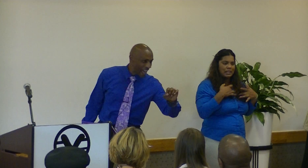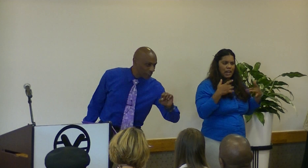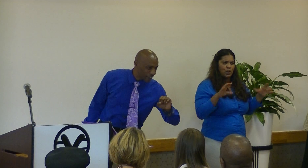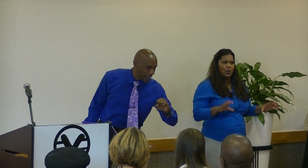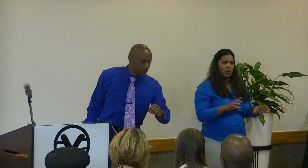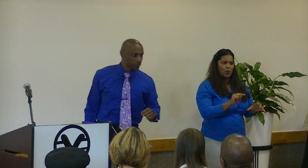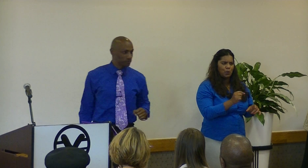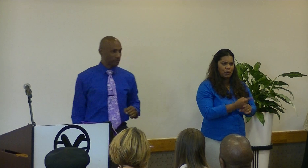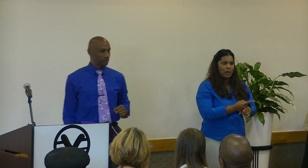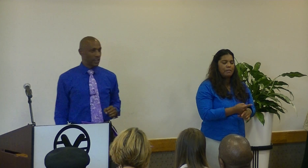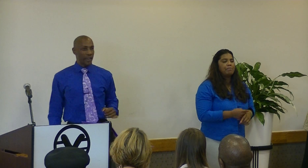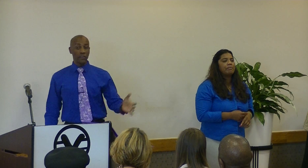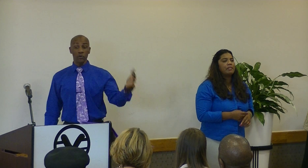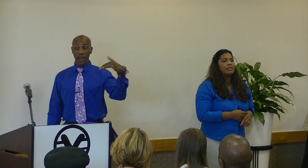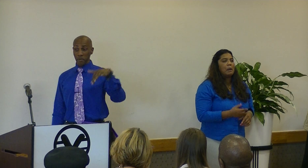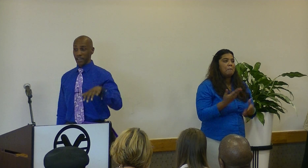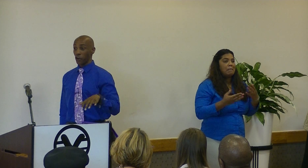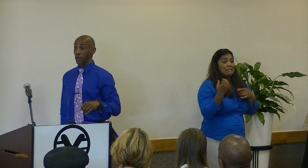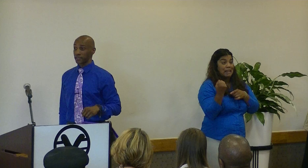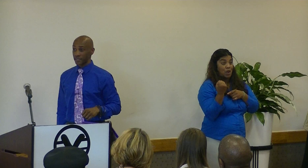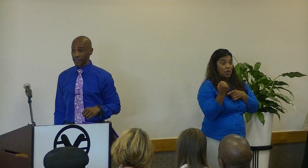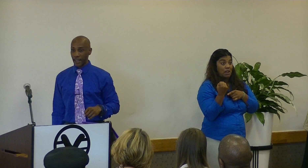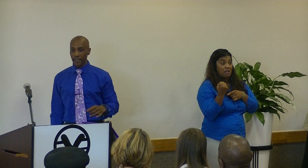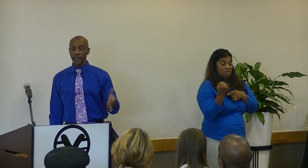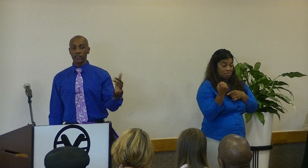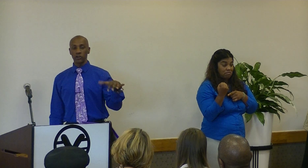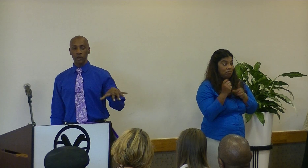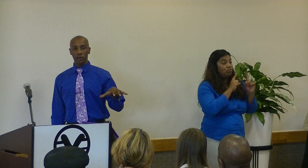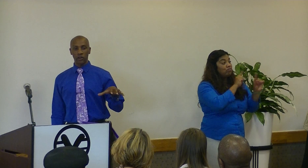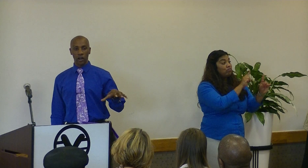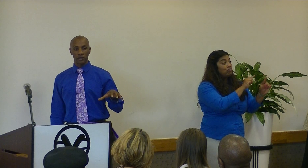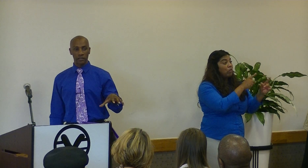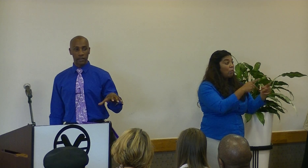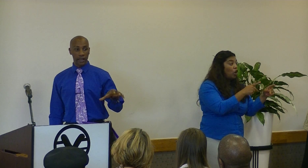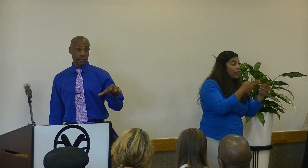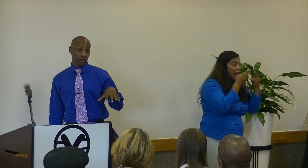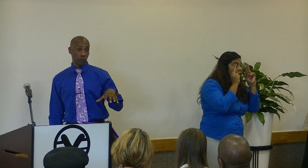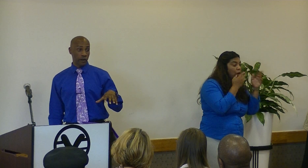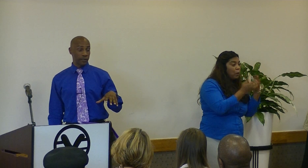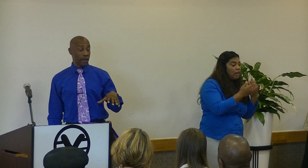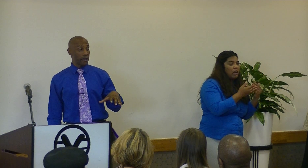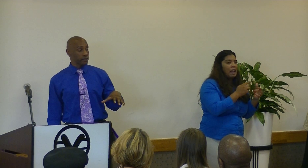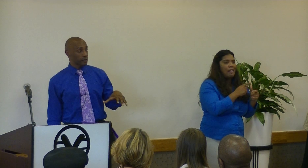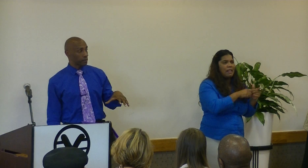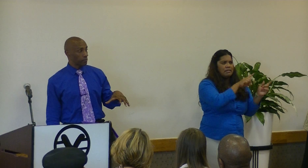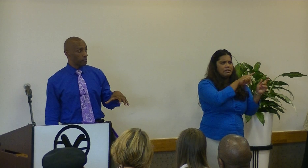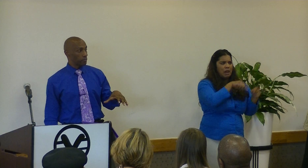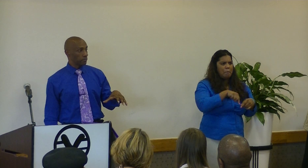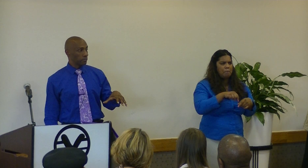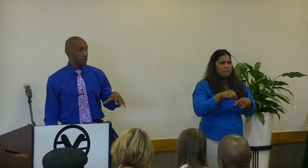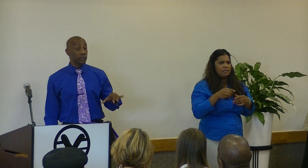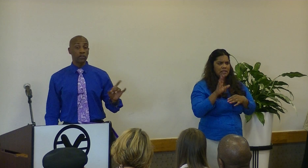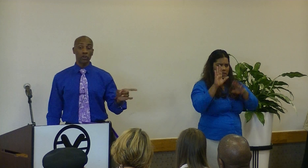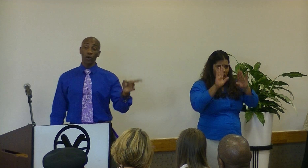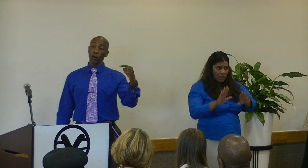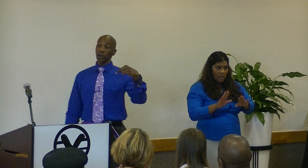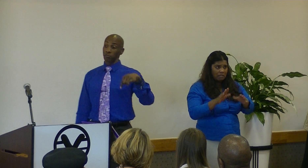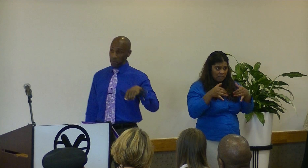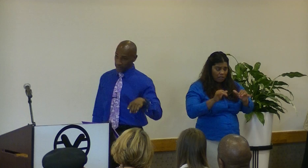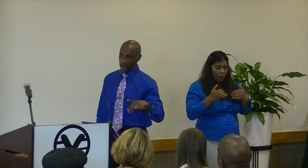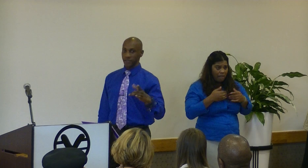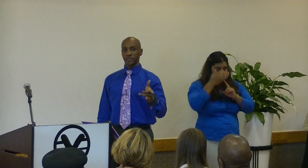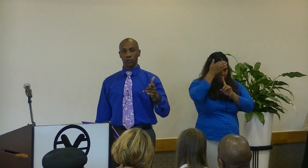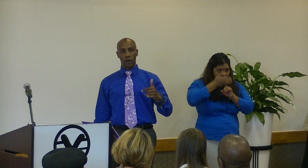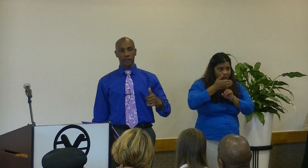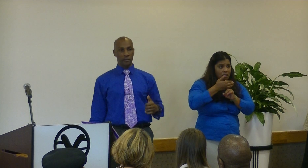that's Saturday. And then you come here on Sunday. Did you come here on Sunday still wearing the mask? Did you go to work